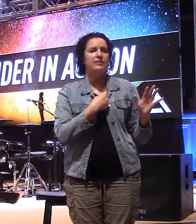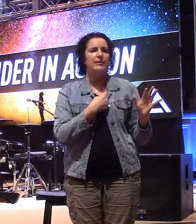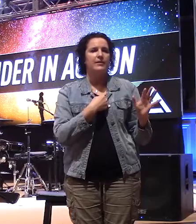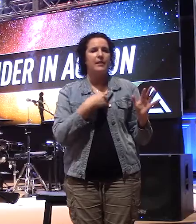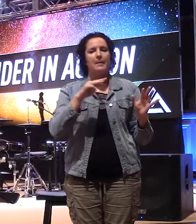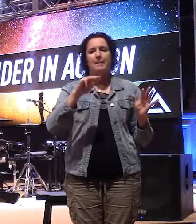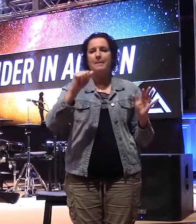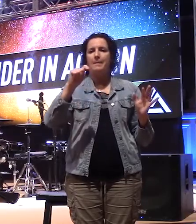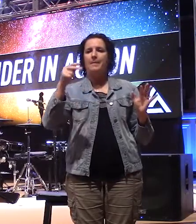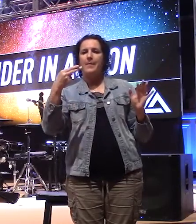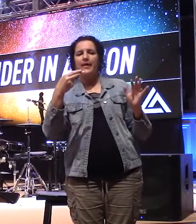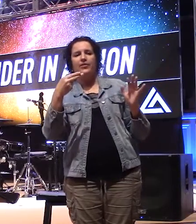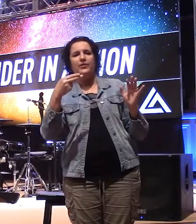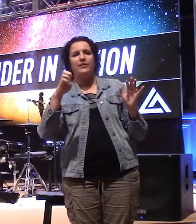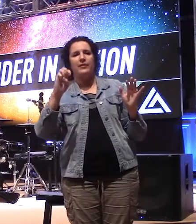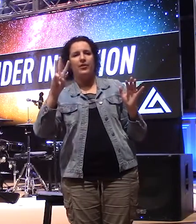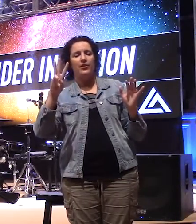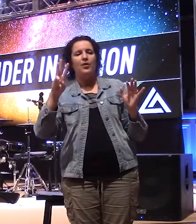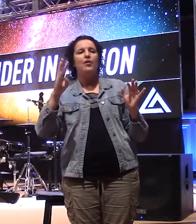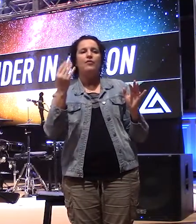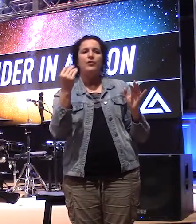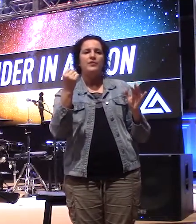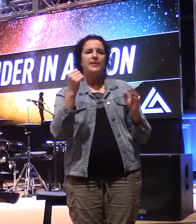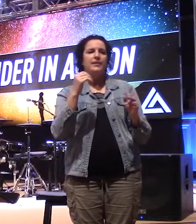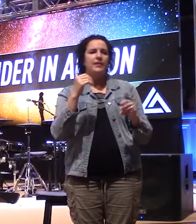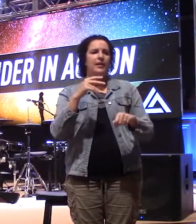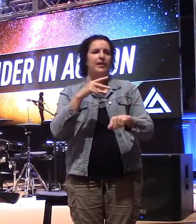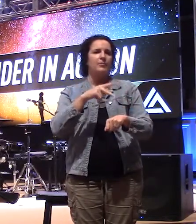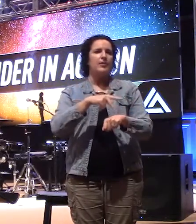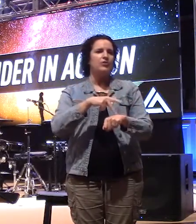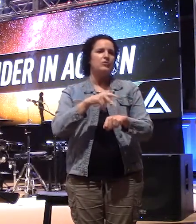Matthew 14, Peter's walking on the water.